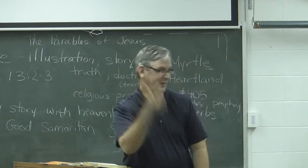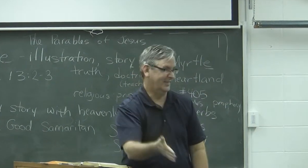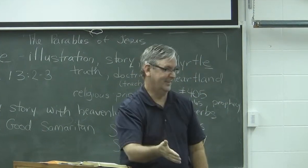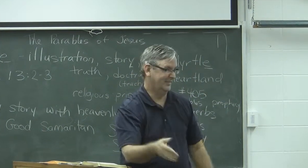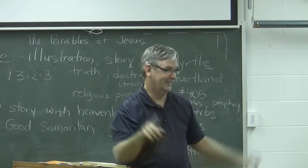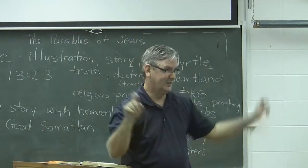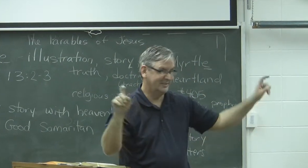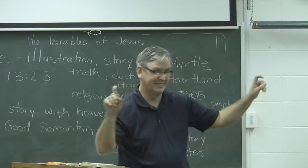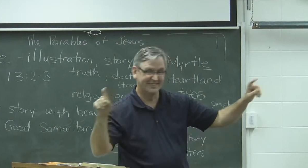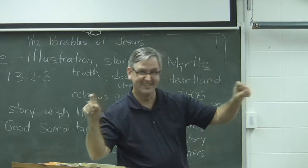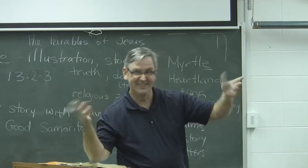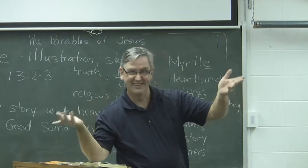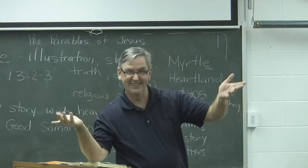we can understand it better. Do you have any questions?